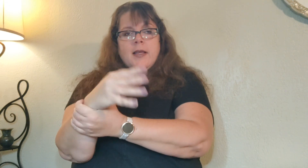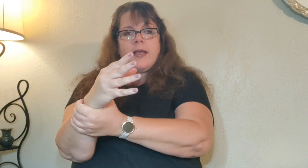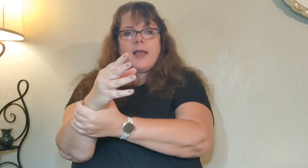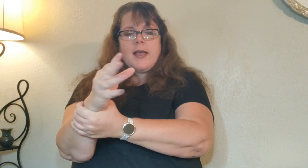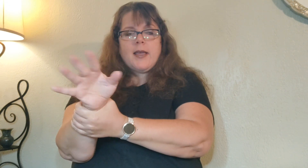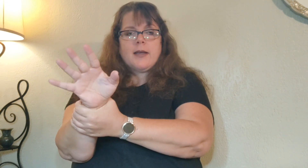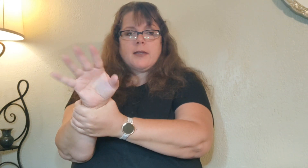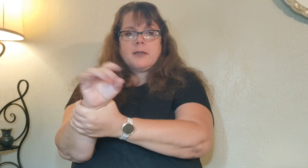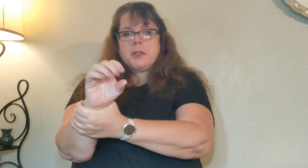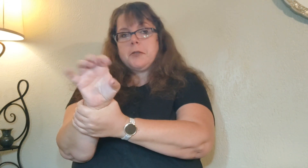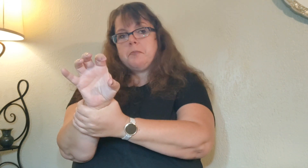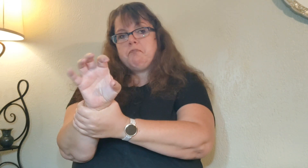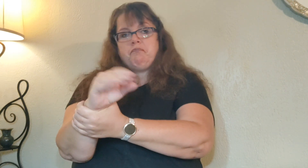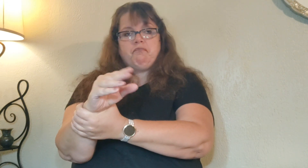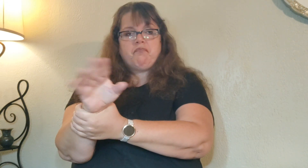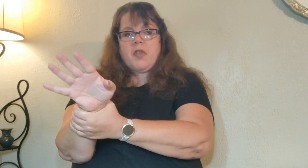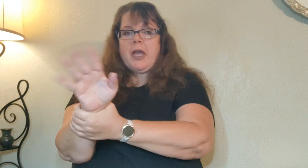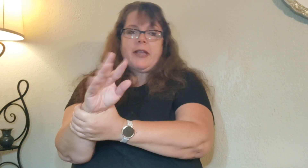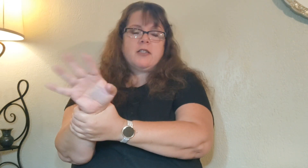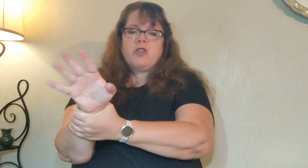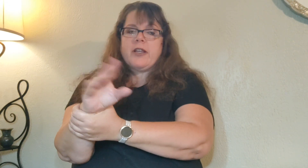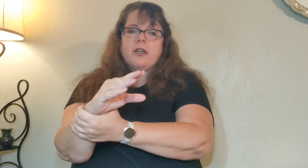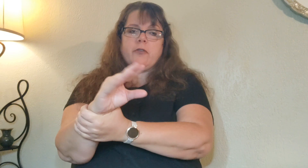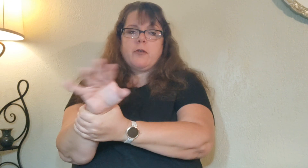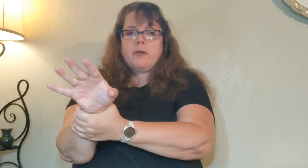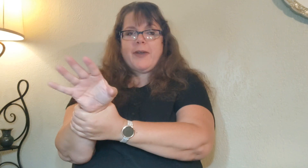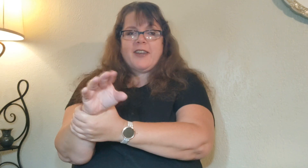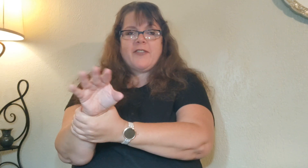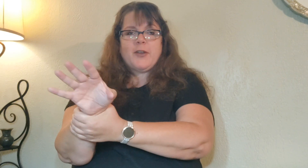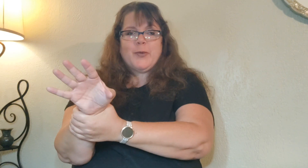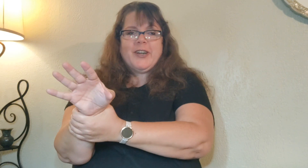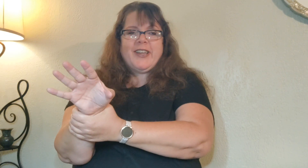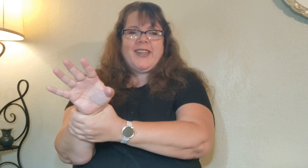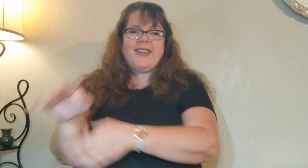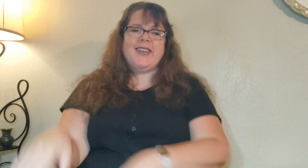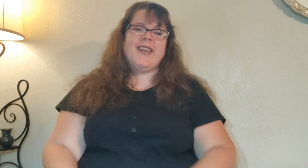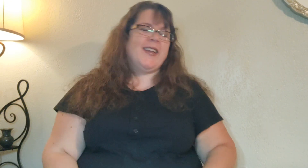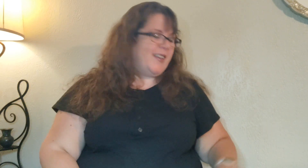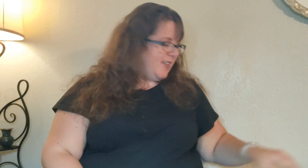and I guess shake it around if you want it.